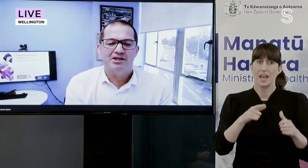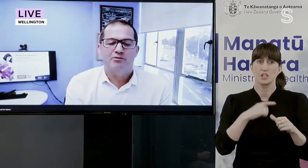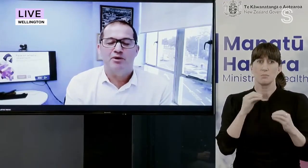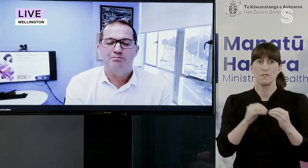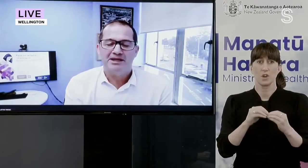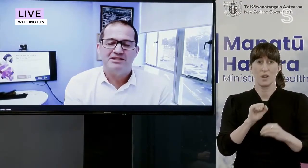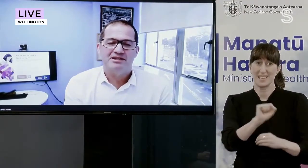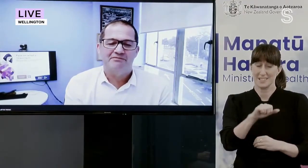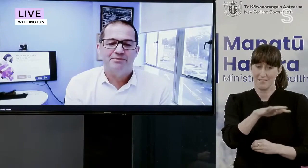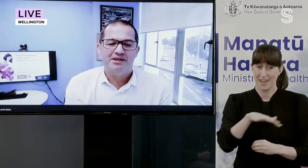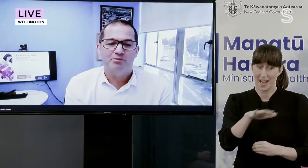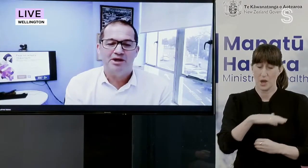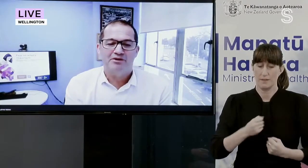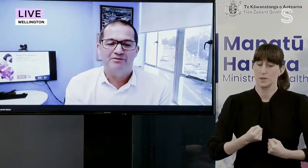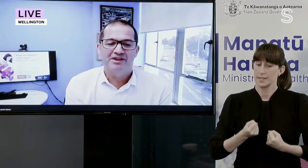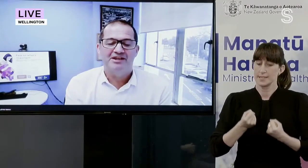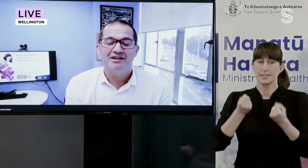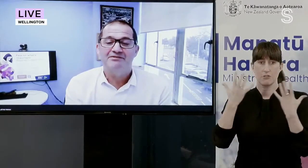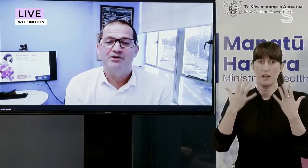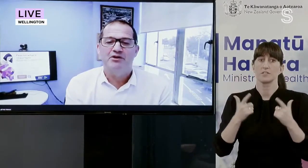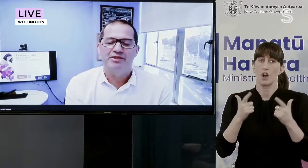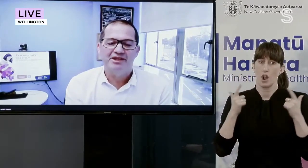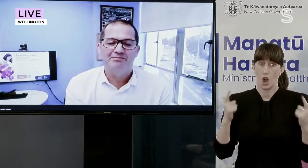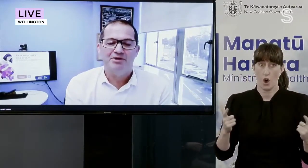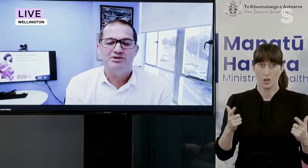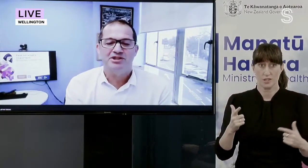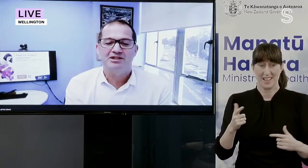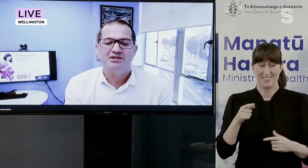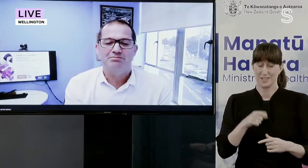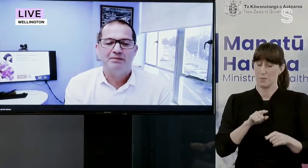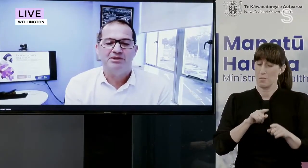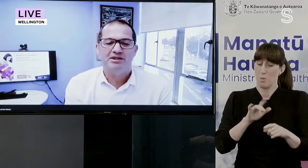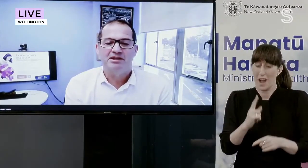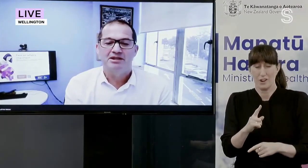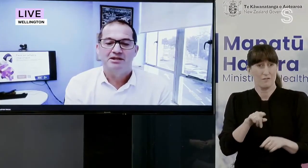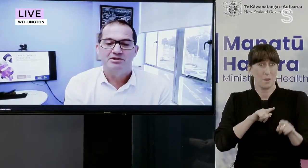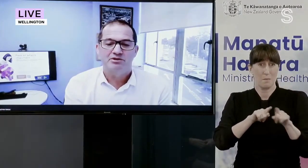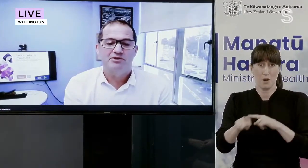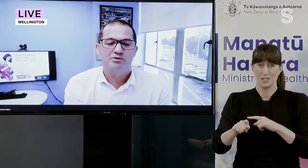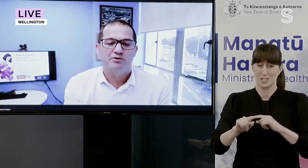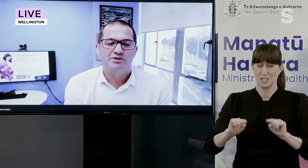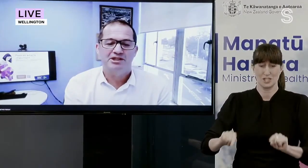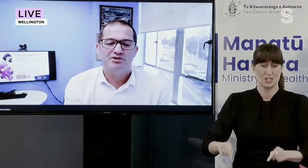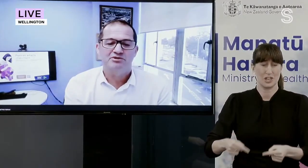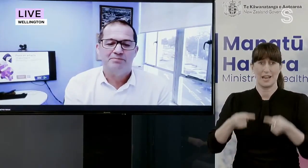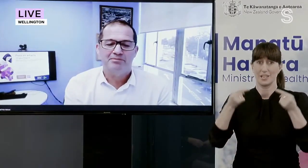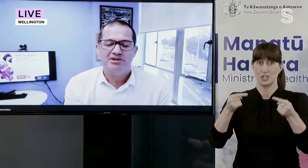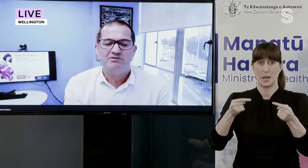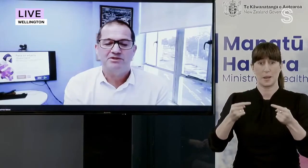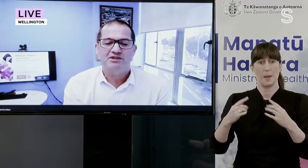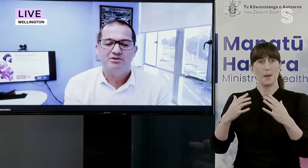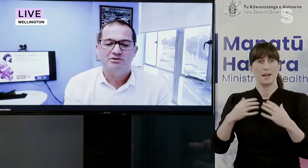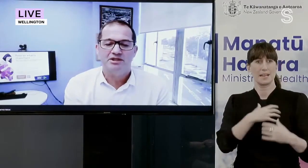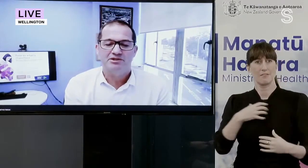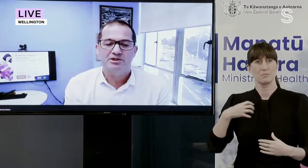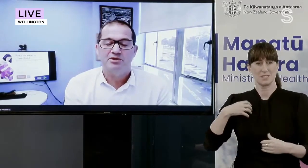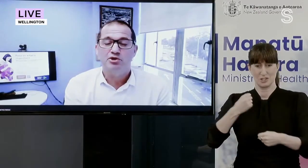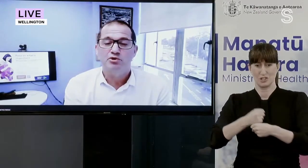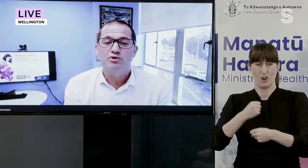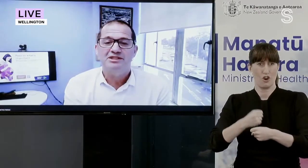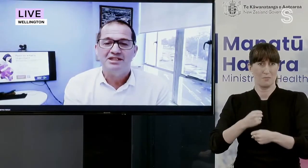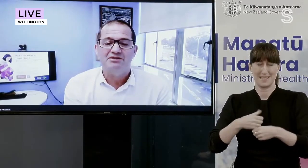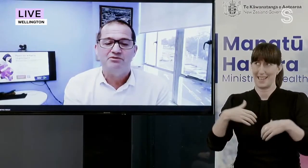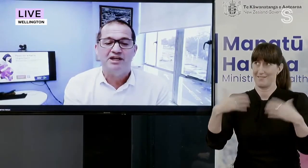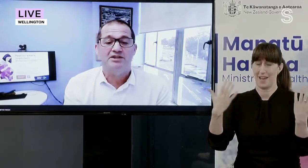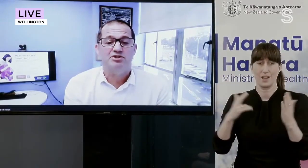taking on what must have been one of the, if not the most challenging public service roles in the history of public service here in New Zealand. So a